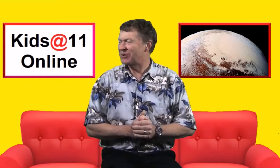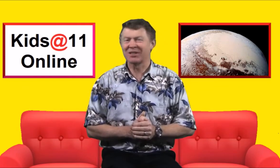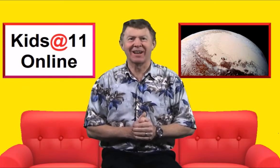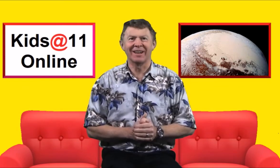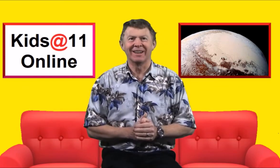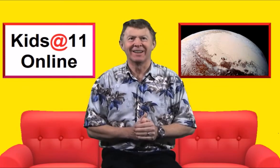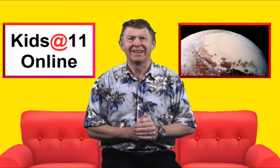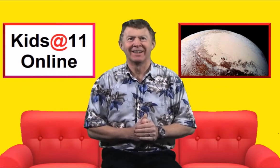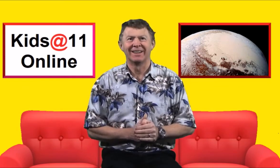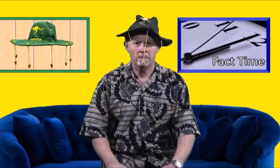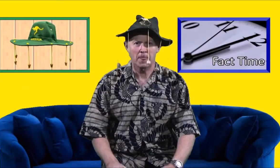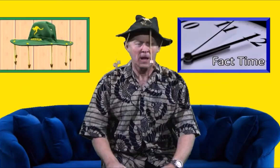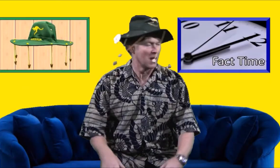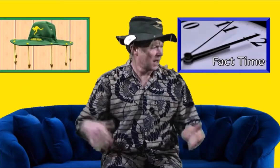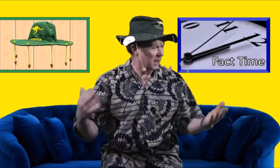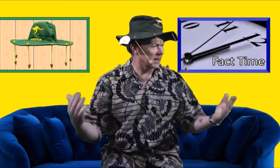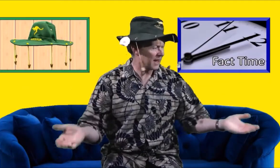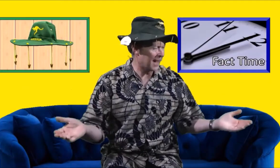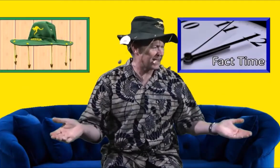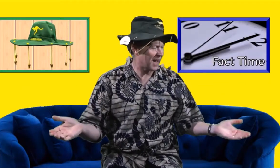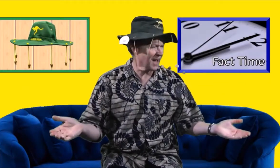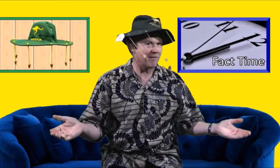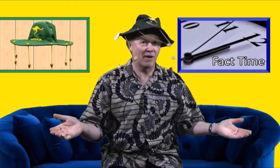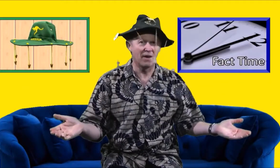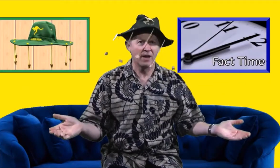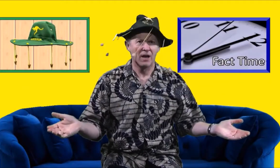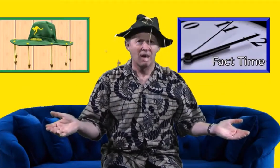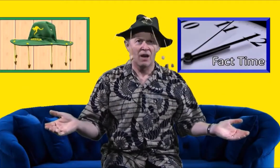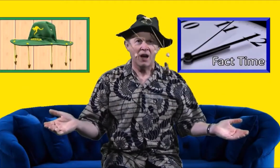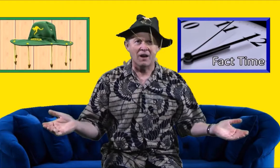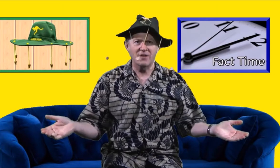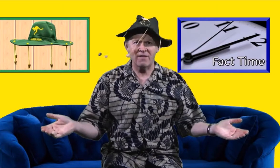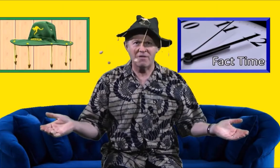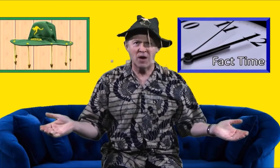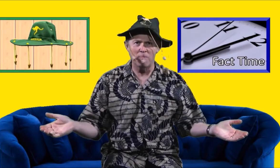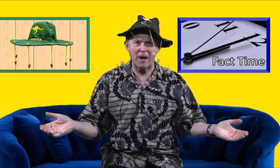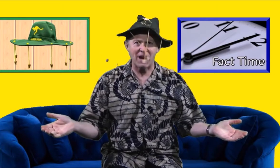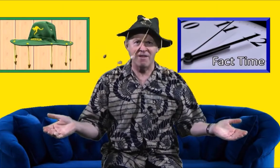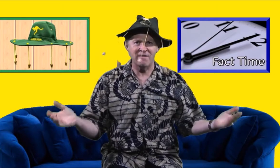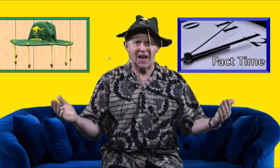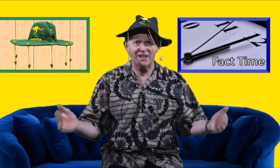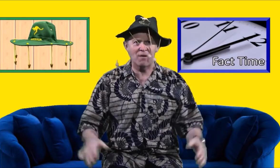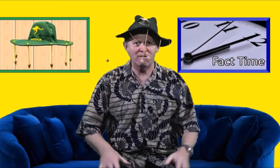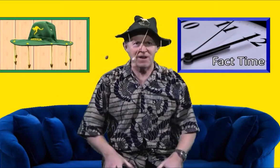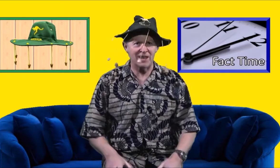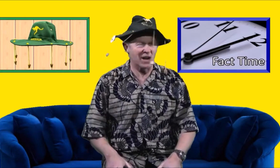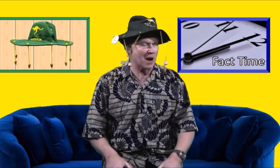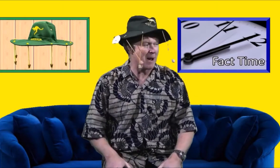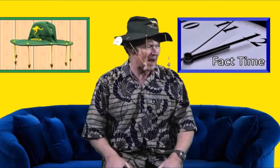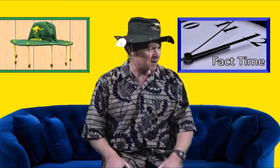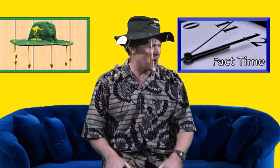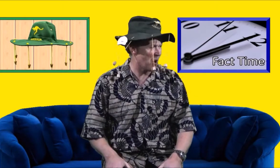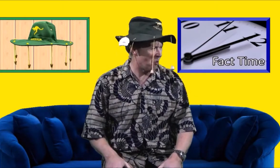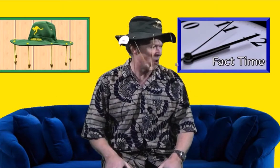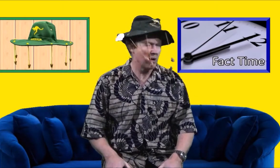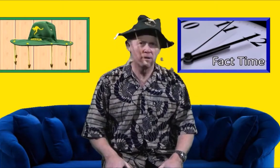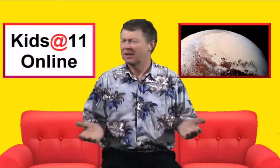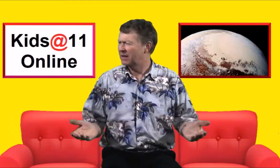today? G'day, Kev. I've never felt better. In fact, I'm fitter than a manly bull.